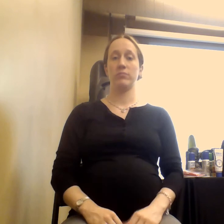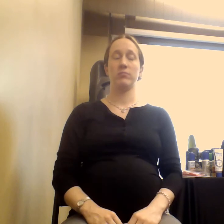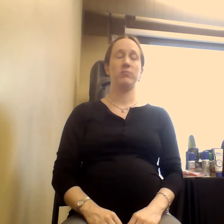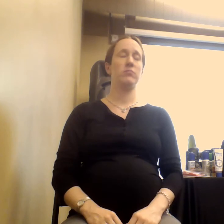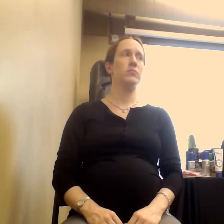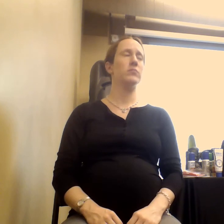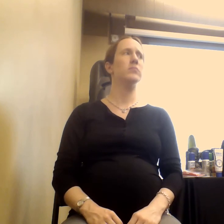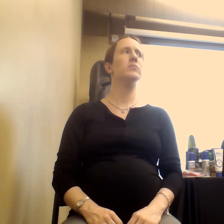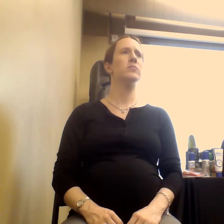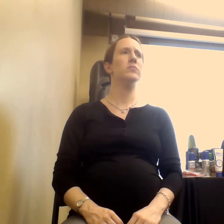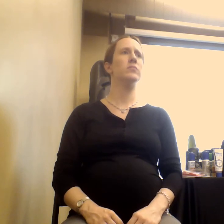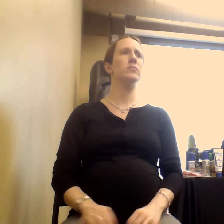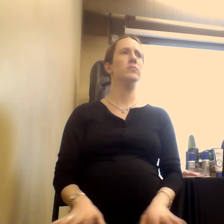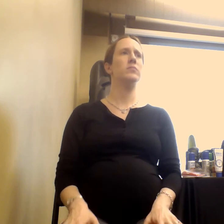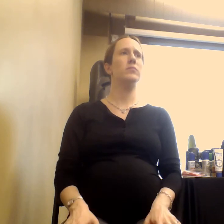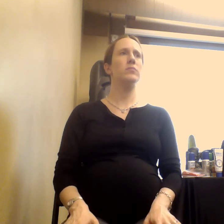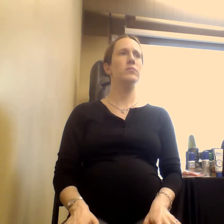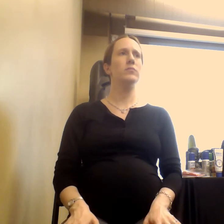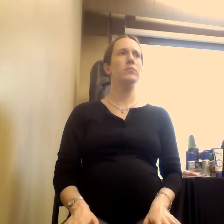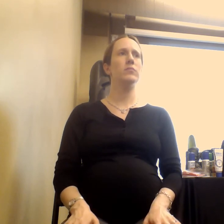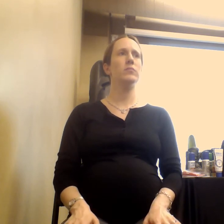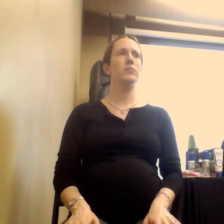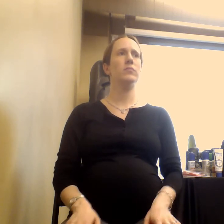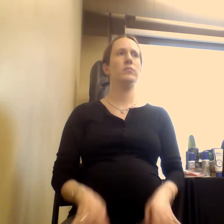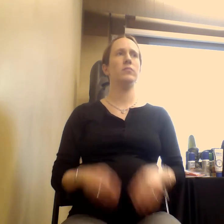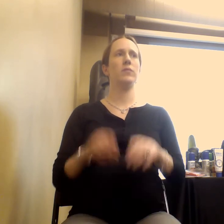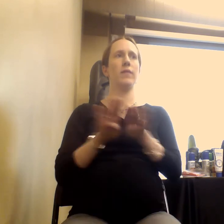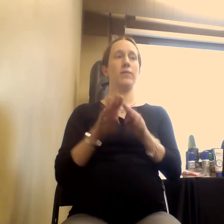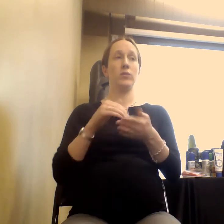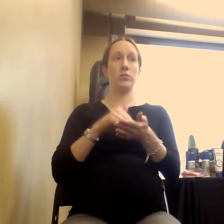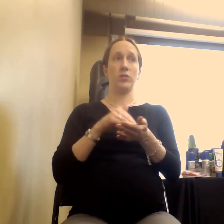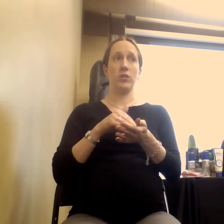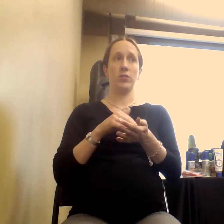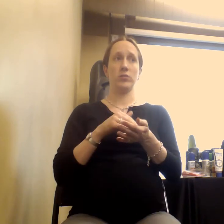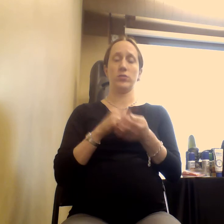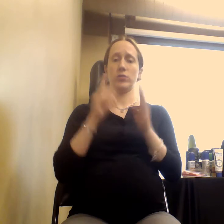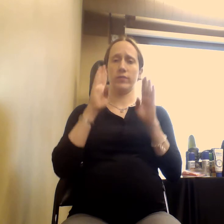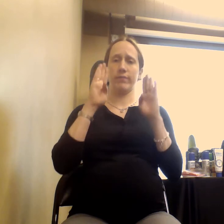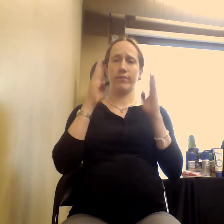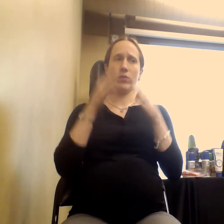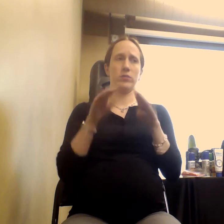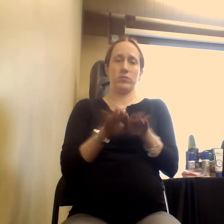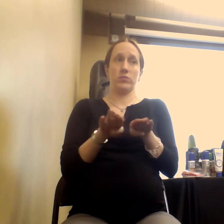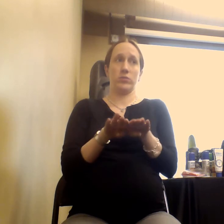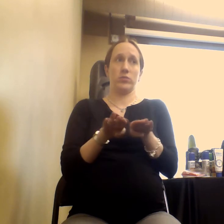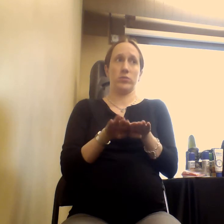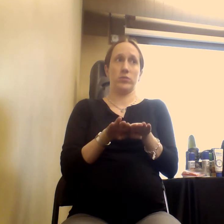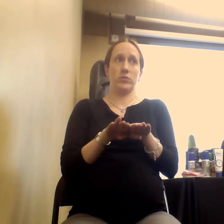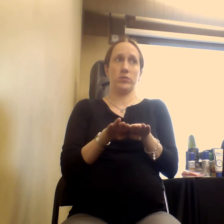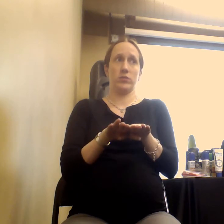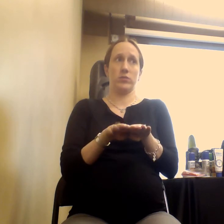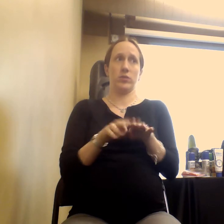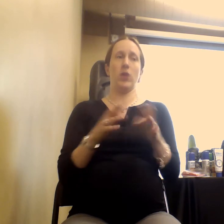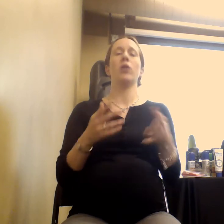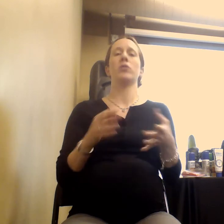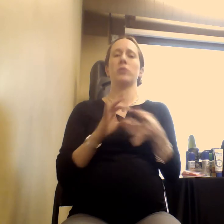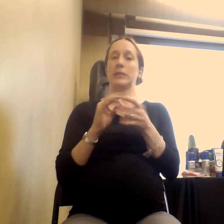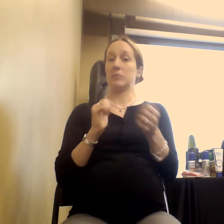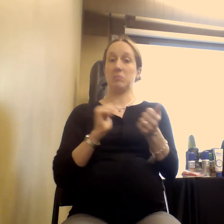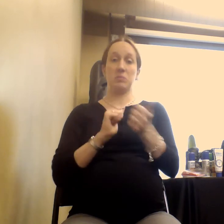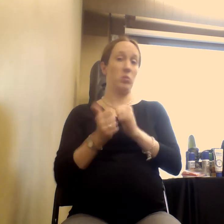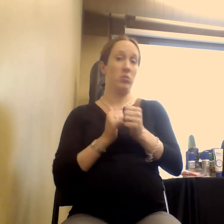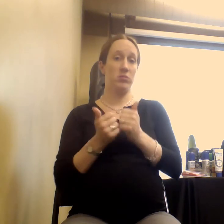sports? No. I wish we could make those recommendations, but that gets into HIPAA and we can't. Got